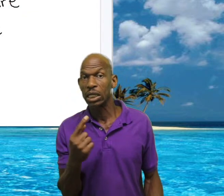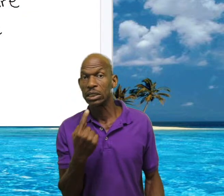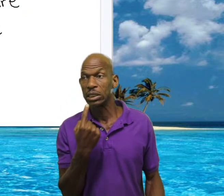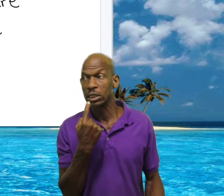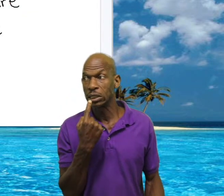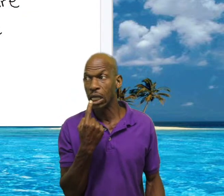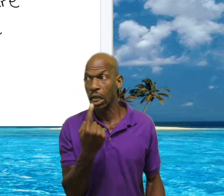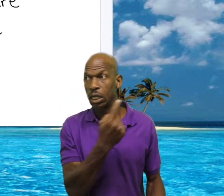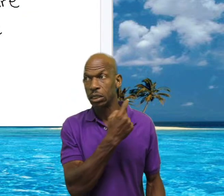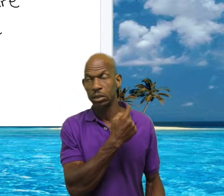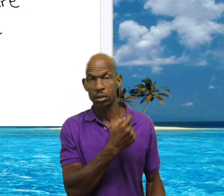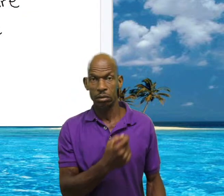telling